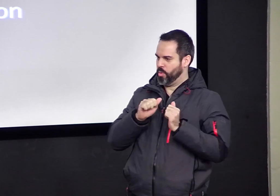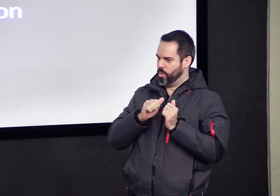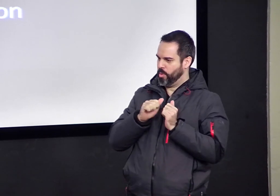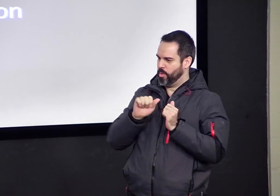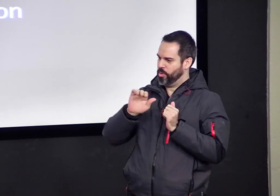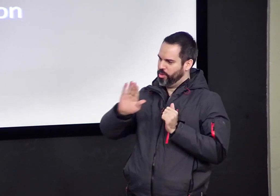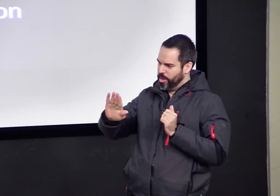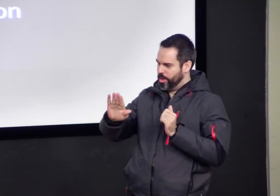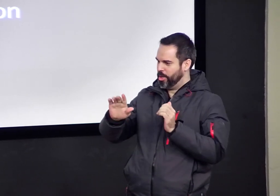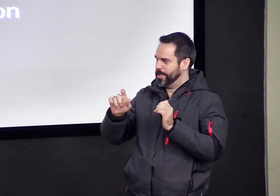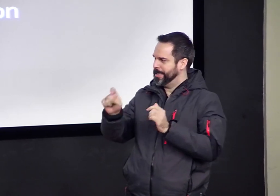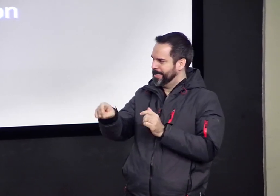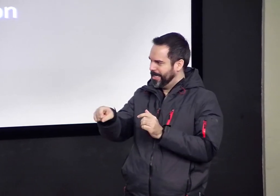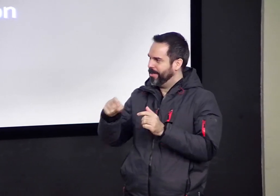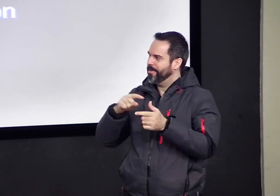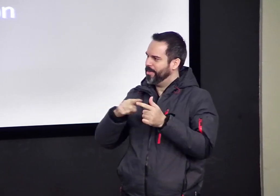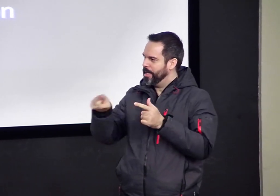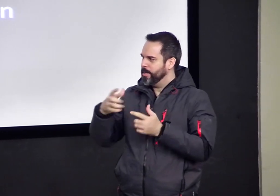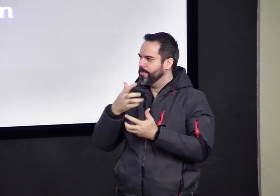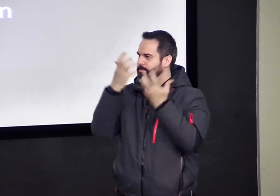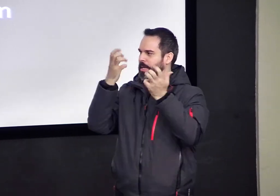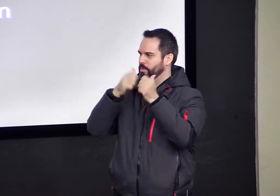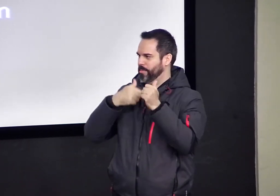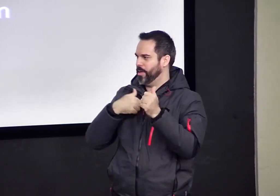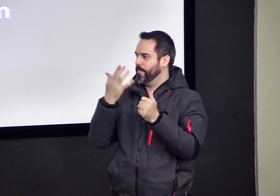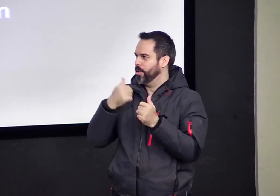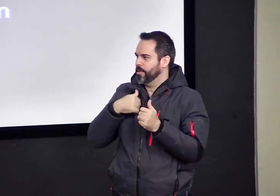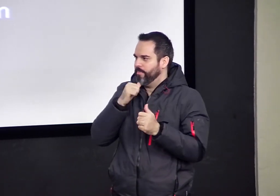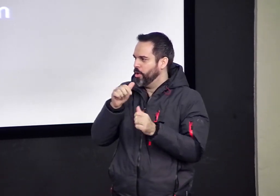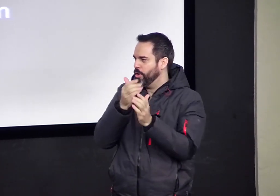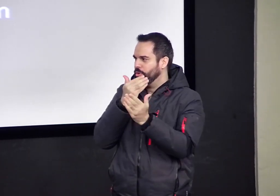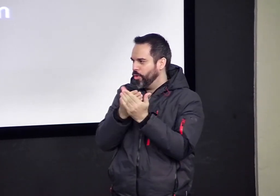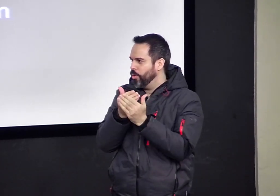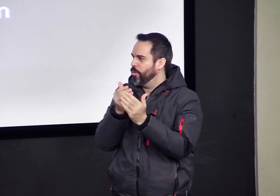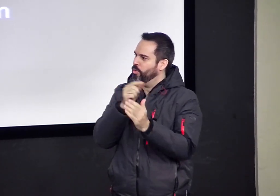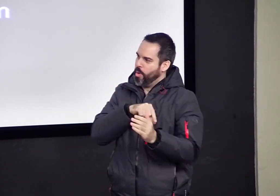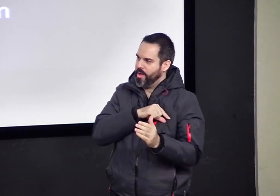to the interpreter maybe not being